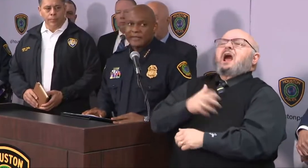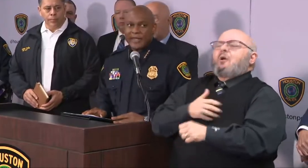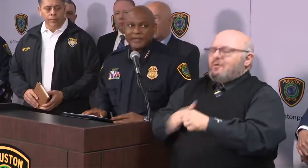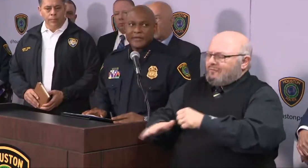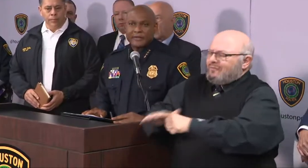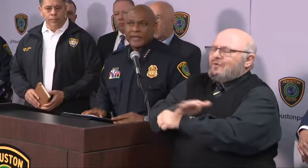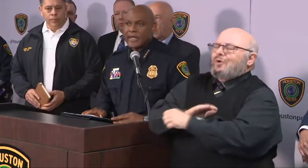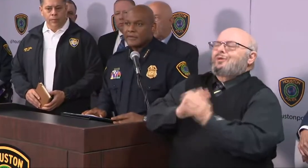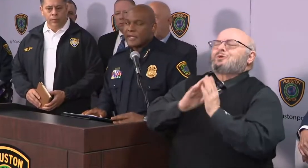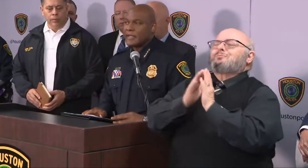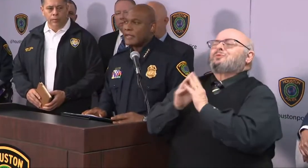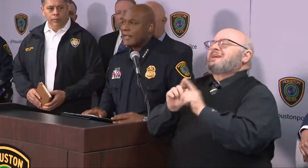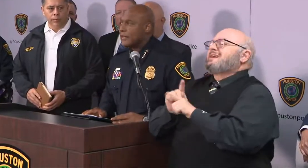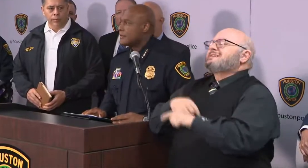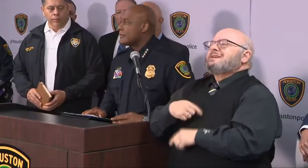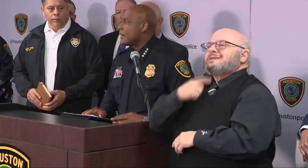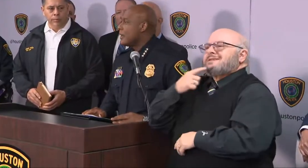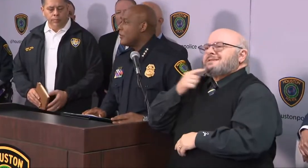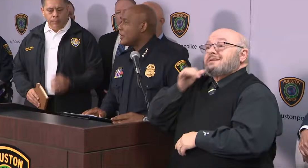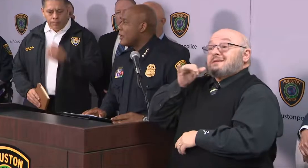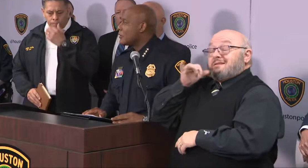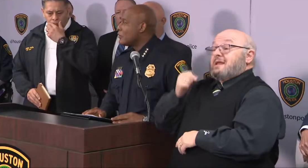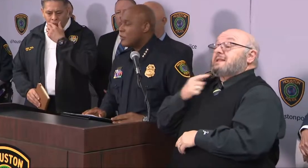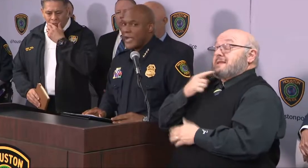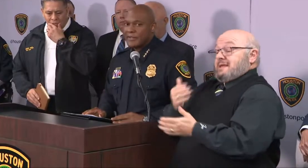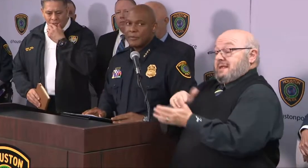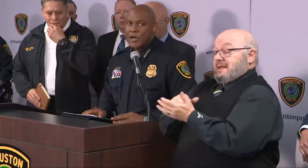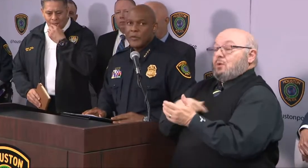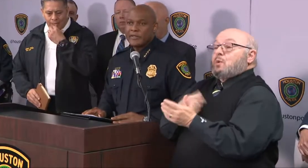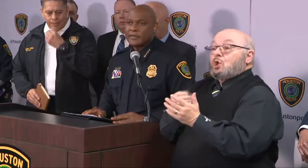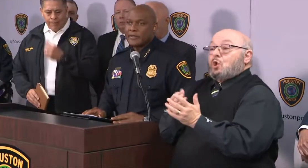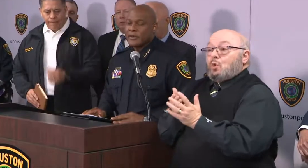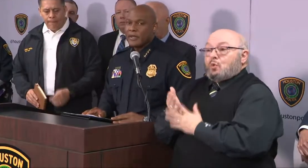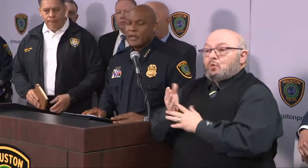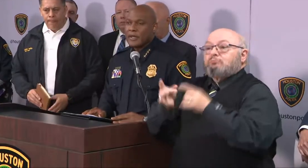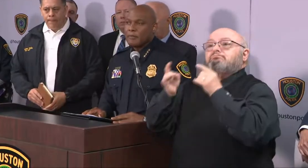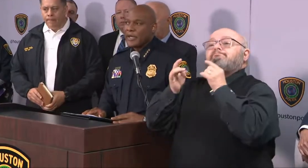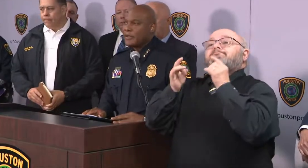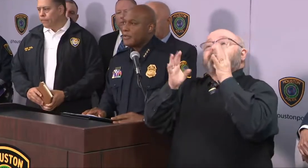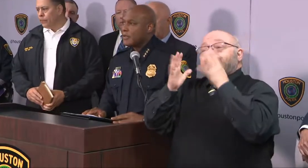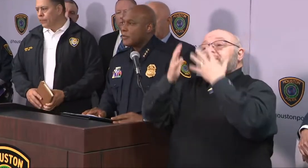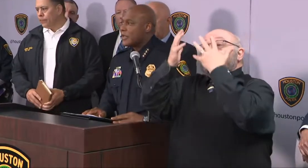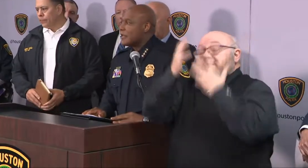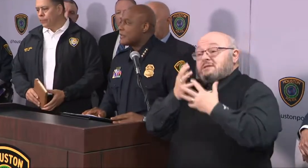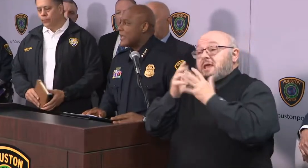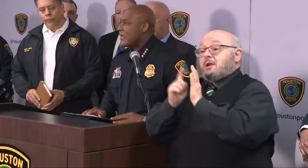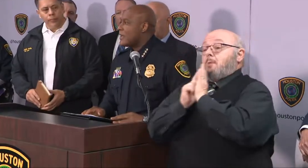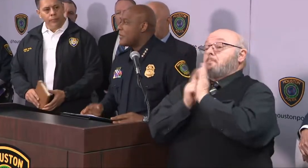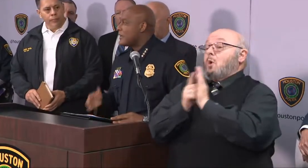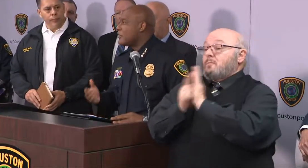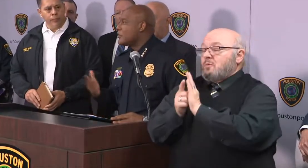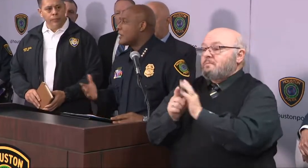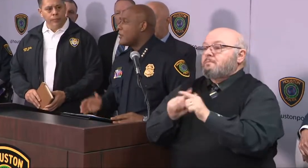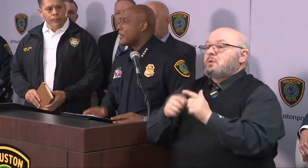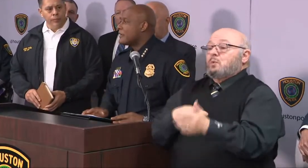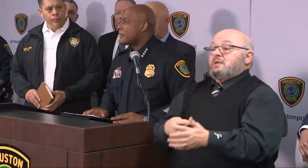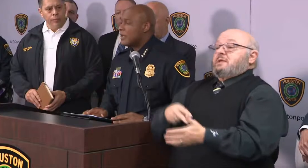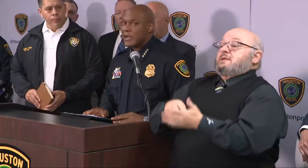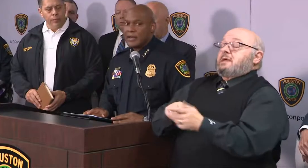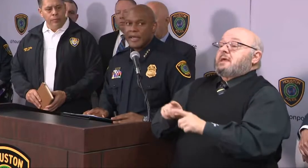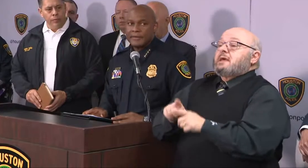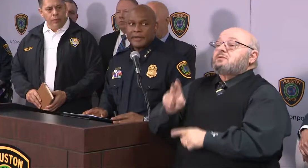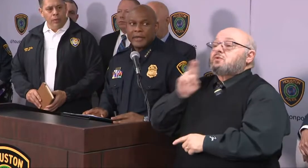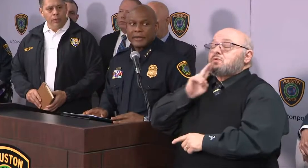as I said yesterday, I'll say it again. We go through tragic moments, but we're going to stand up as